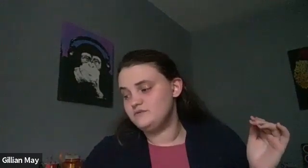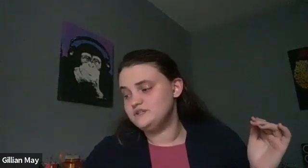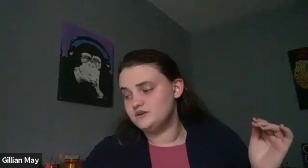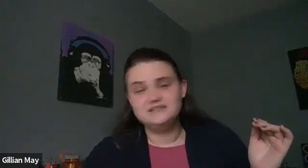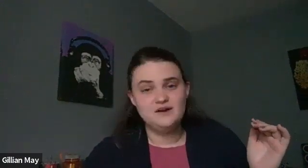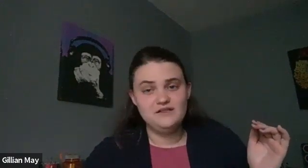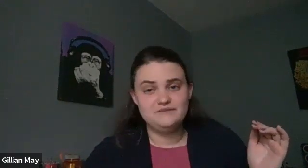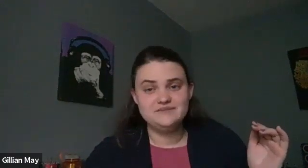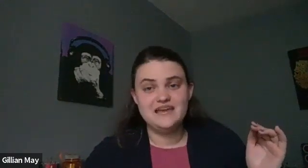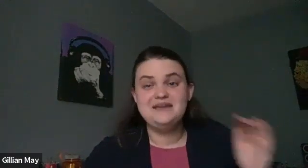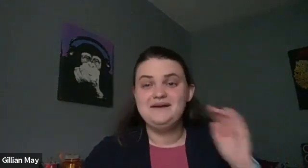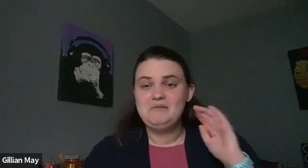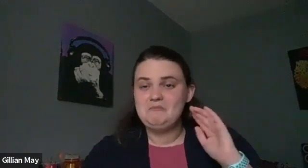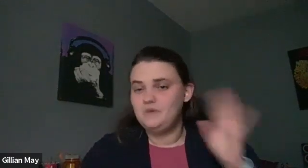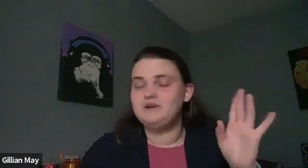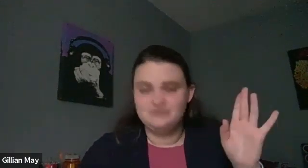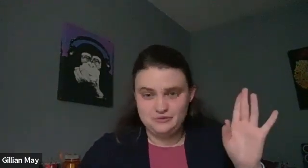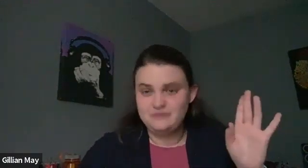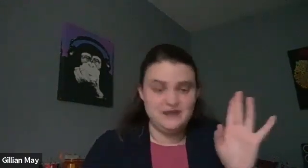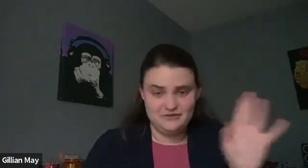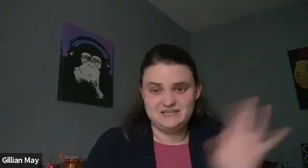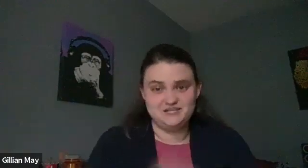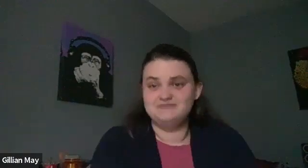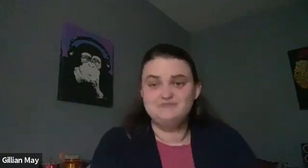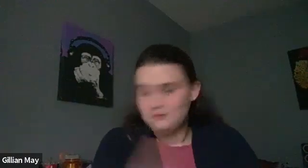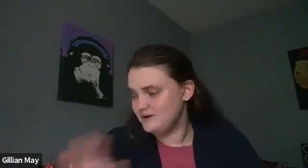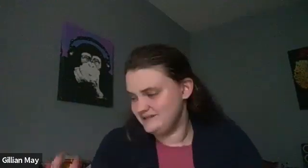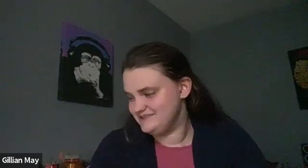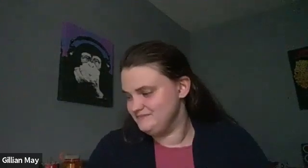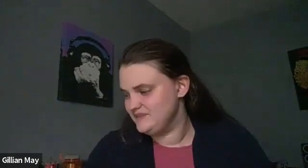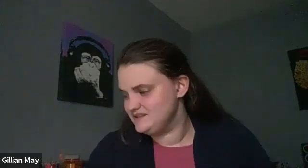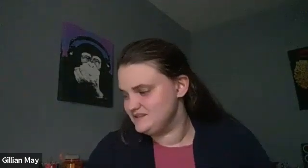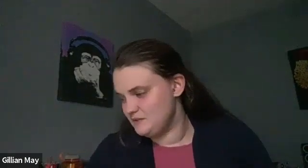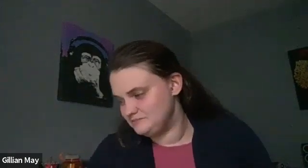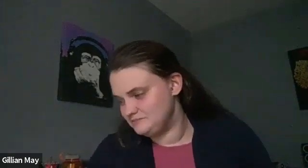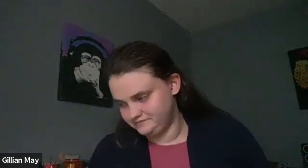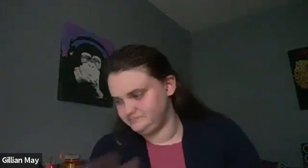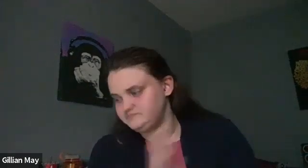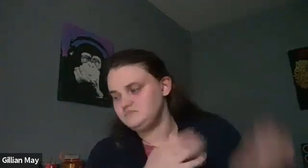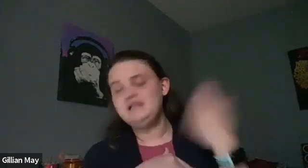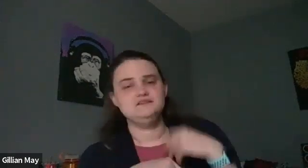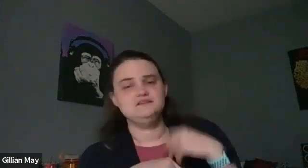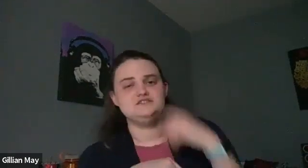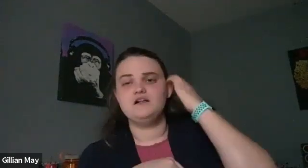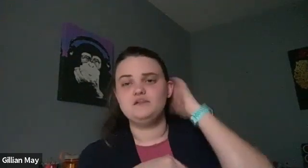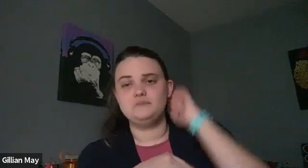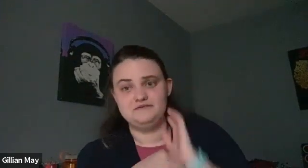we don't get to all of them today, we will get through them in another session. No worries. So let's go back all the way to